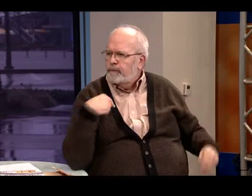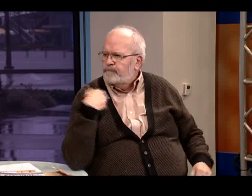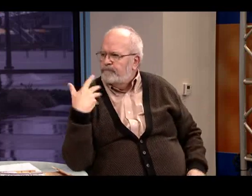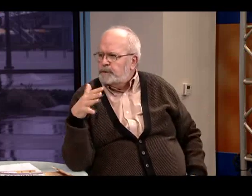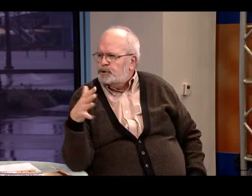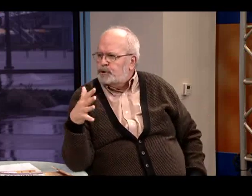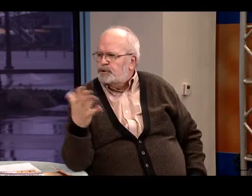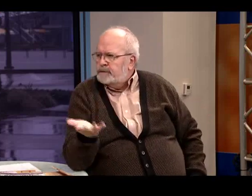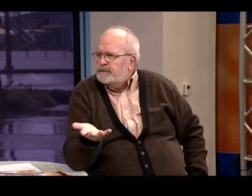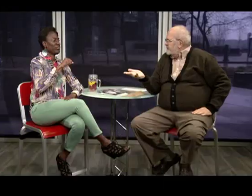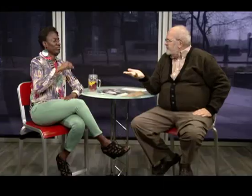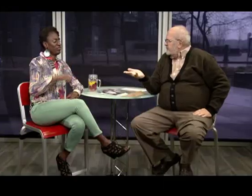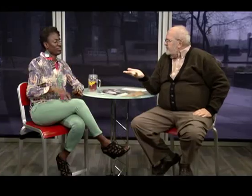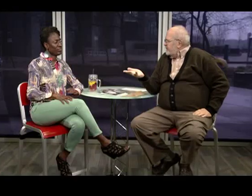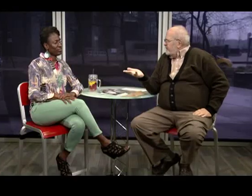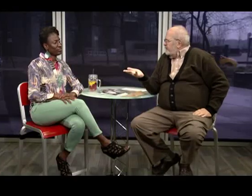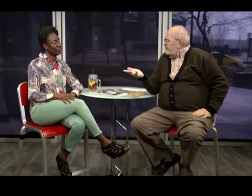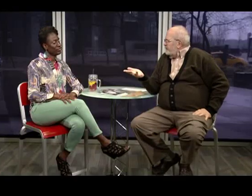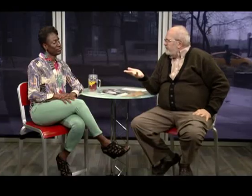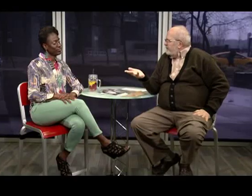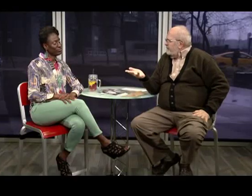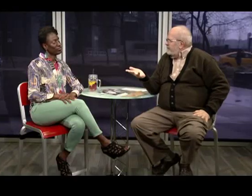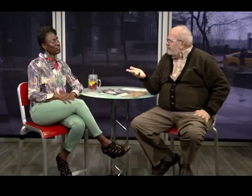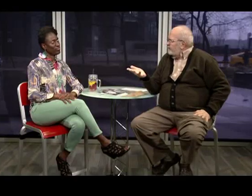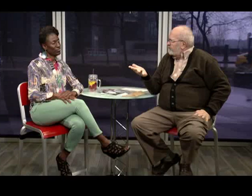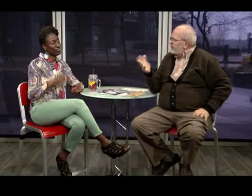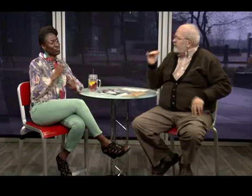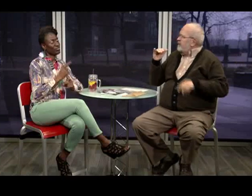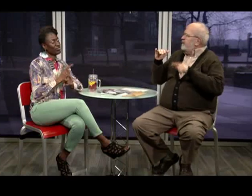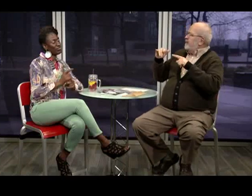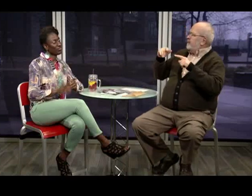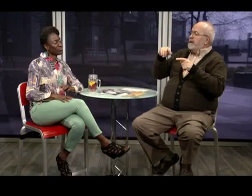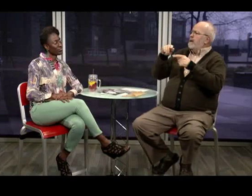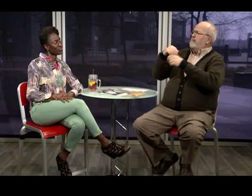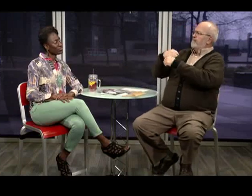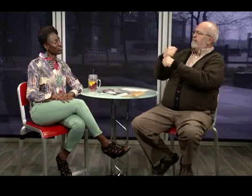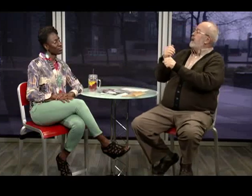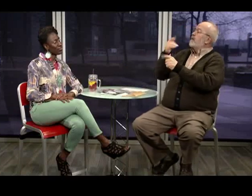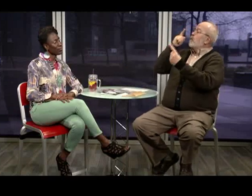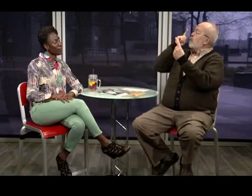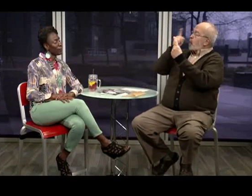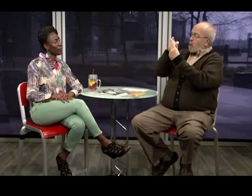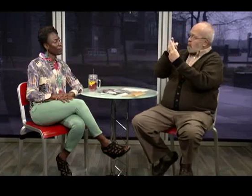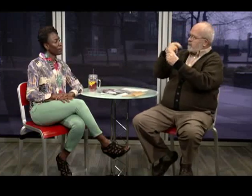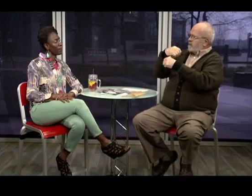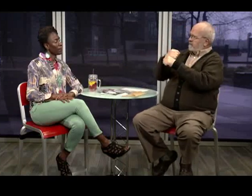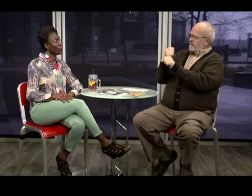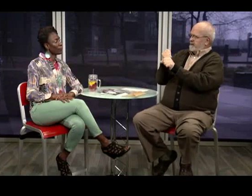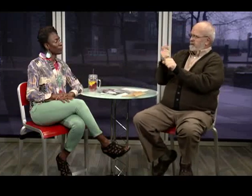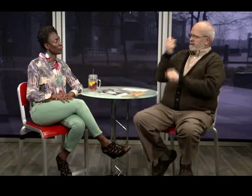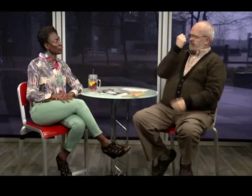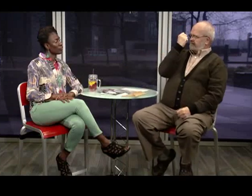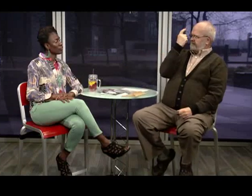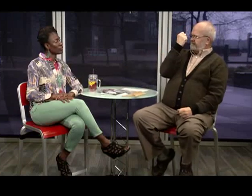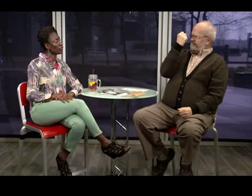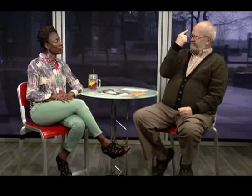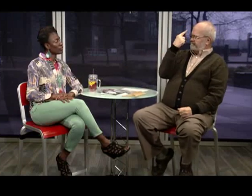structures have been altered or people have tried to alter them to make it more like